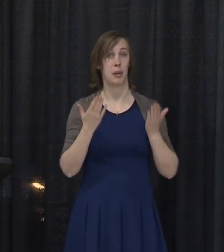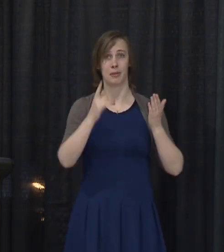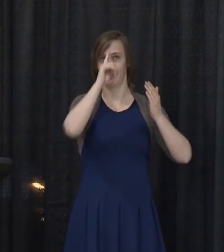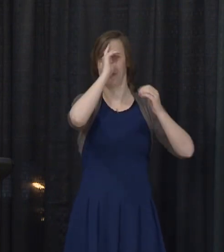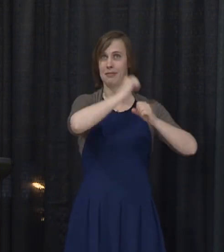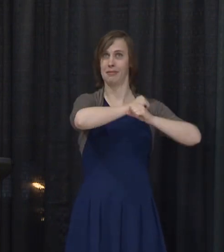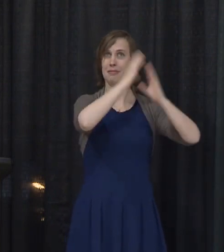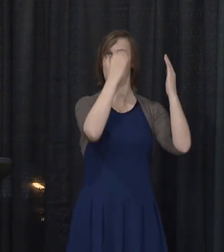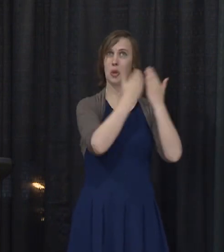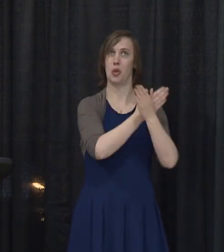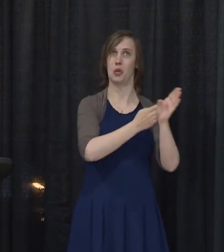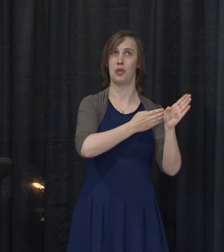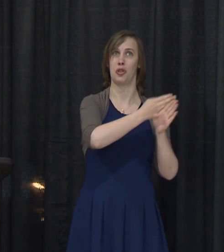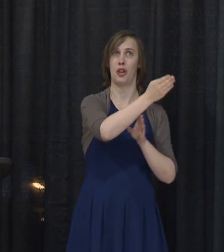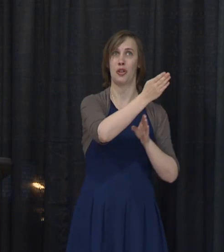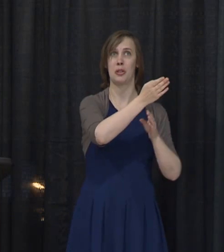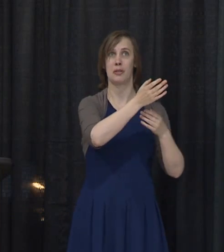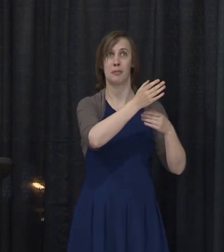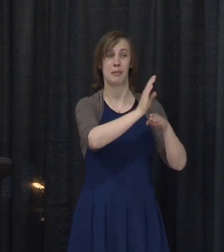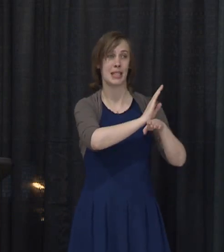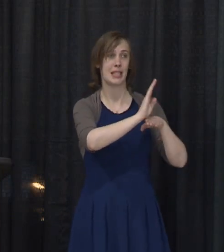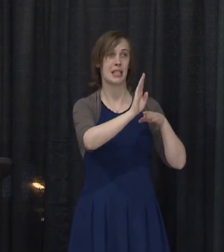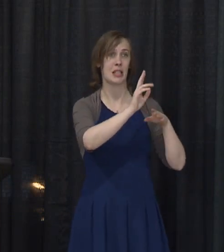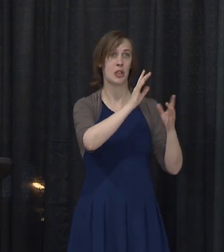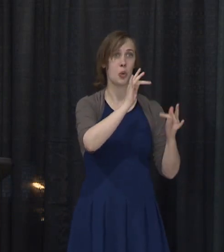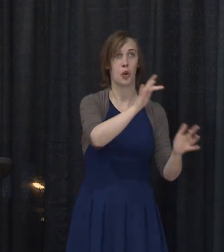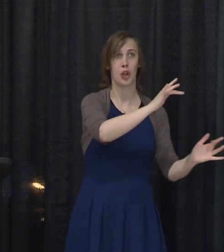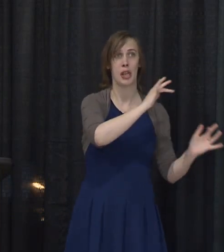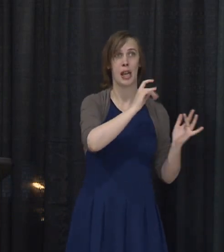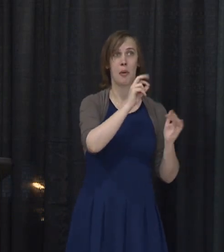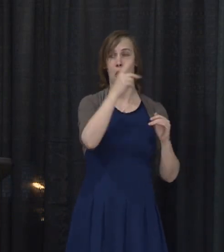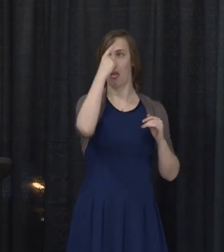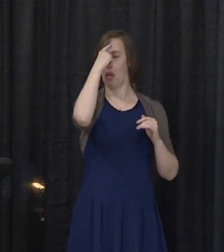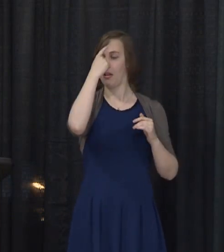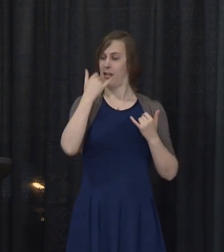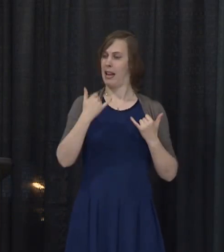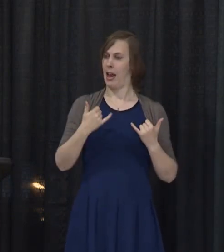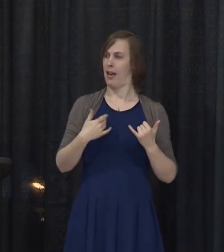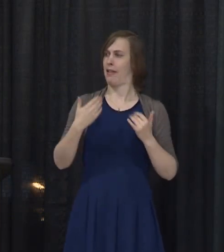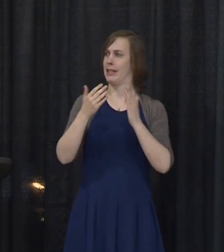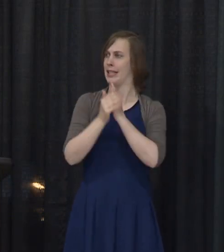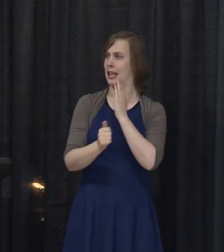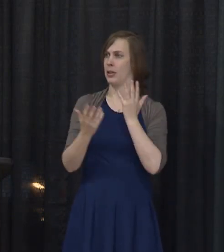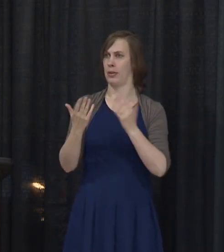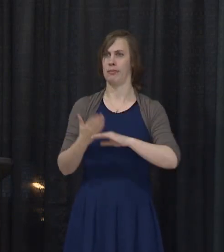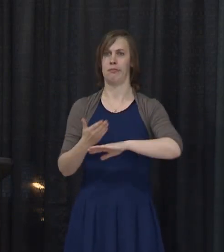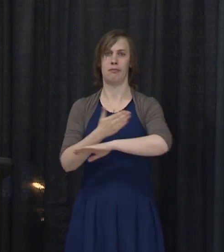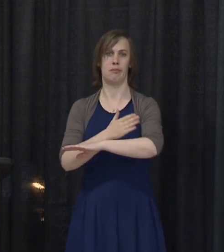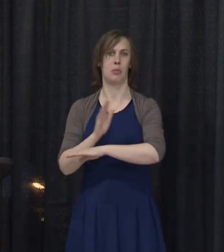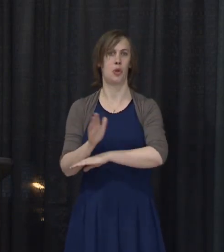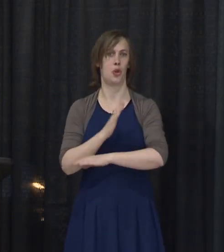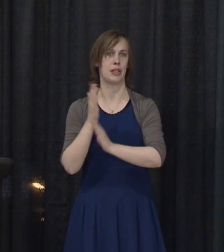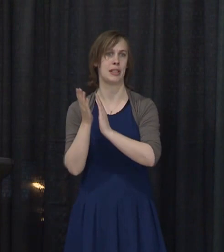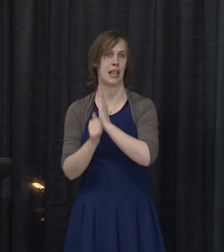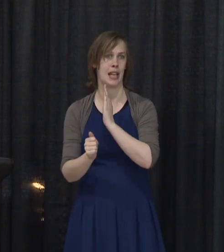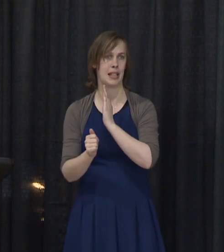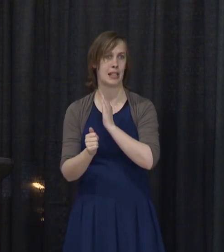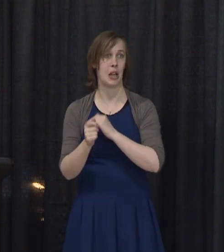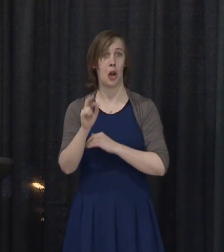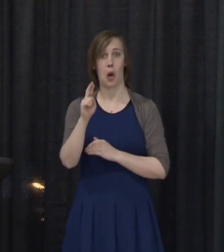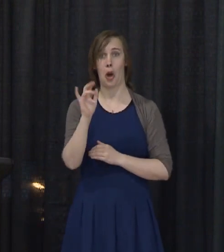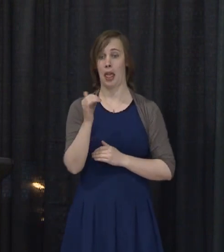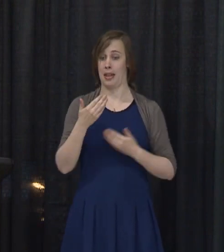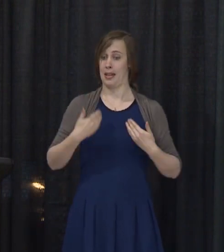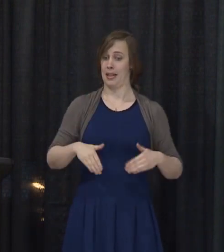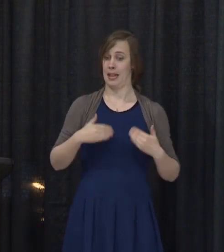or wanted to build upon your current education for future opportunities, or, like me, had seen too many episodes of Top